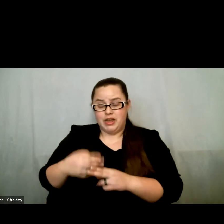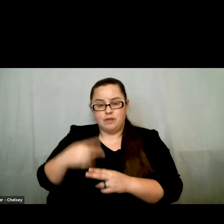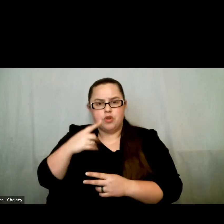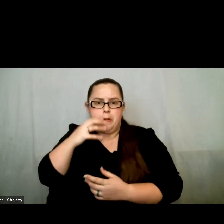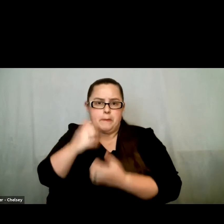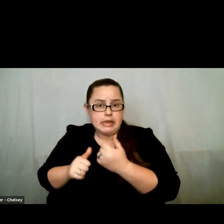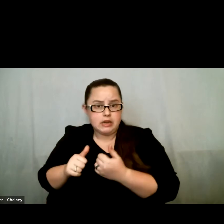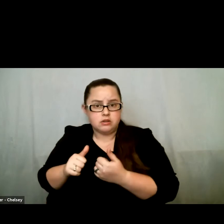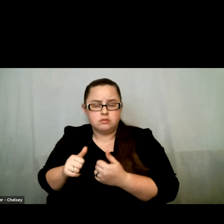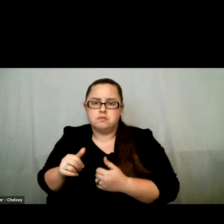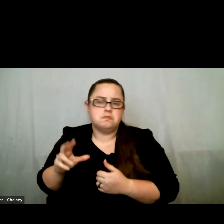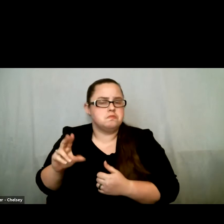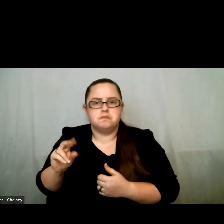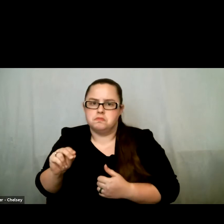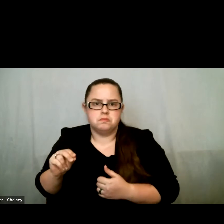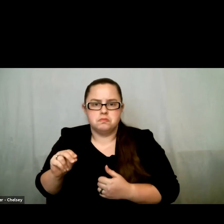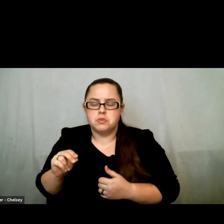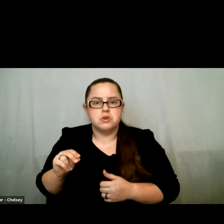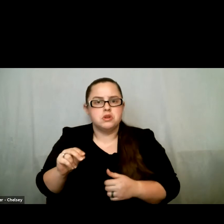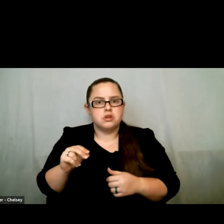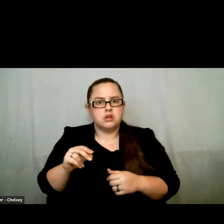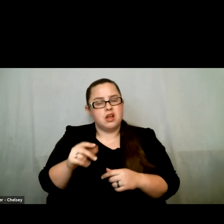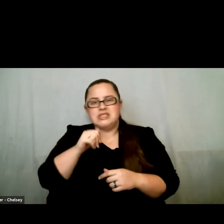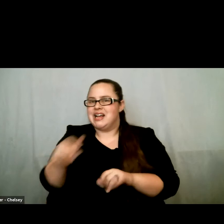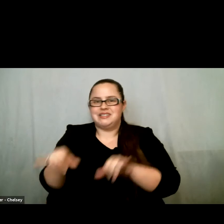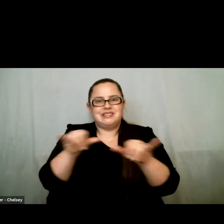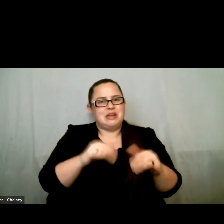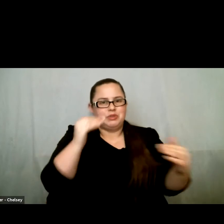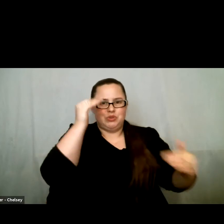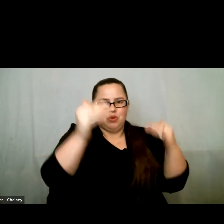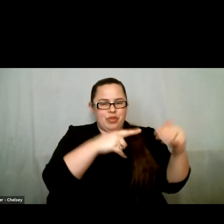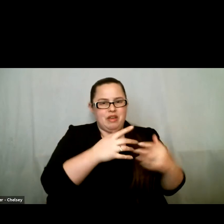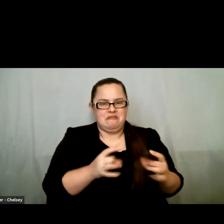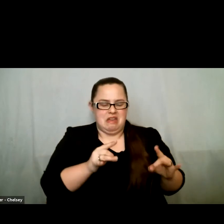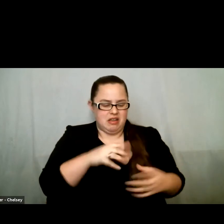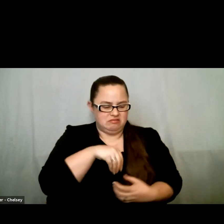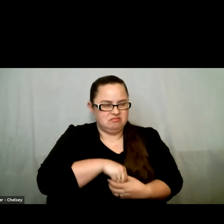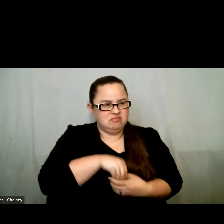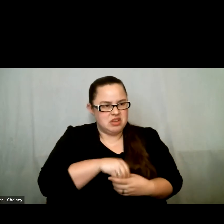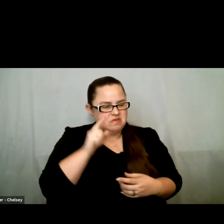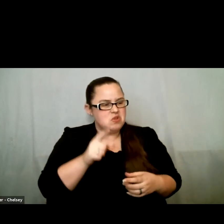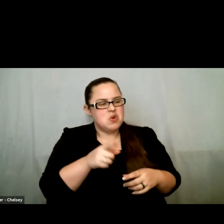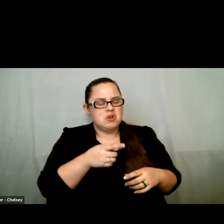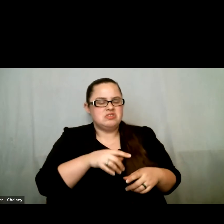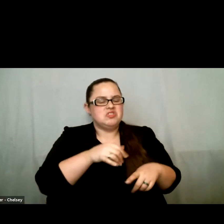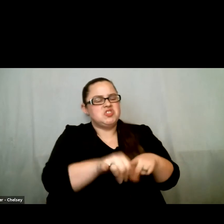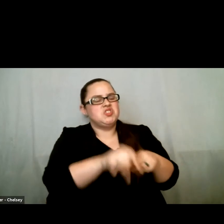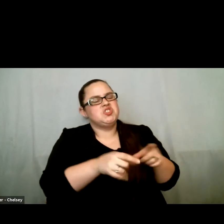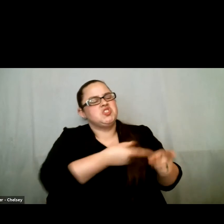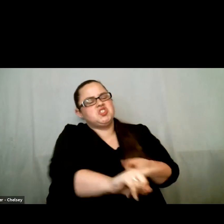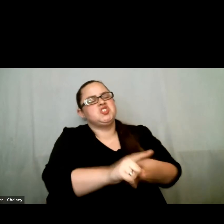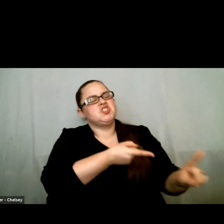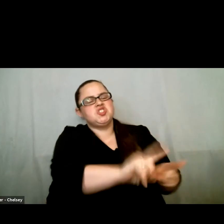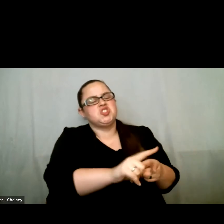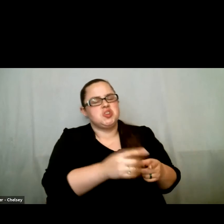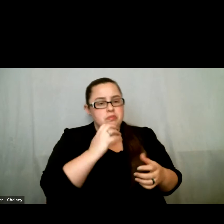No. Unlike adults who has hate in them to insult Asians with verbal harassment, kids are, I think,